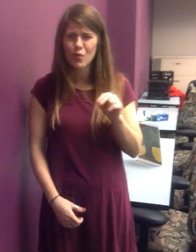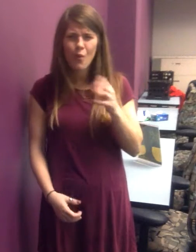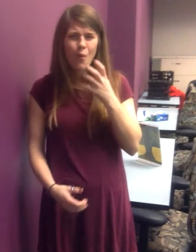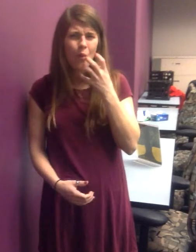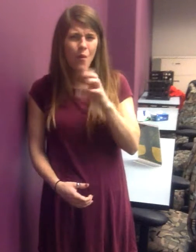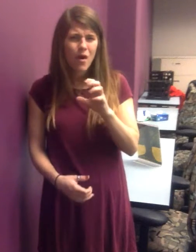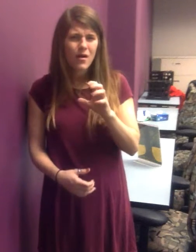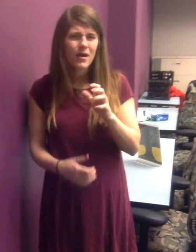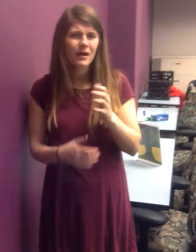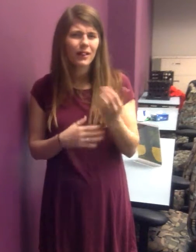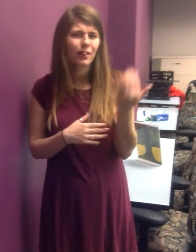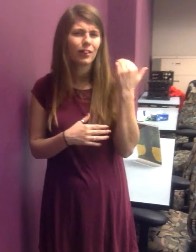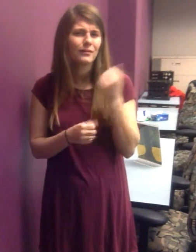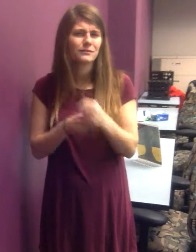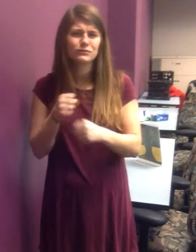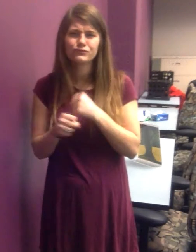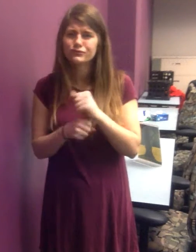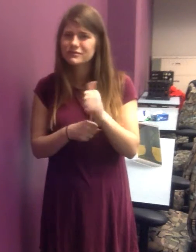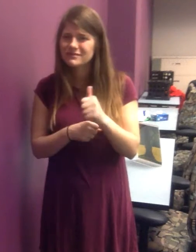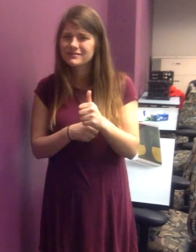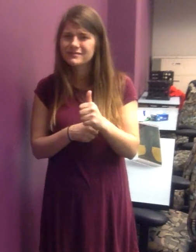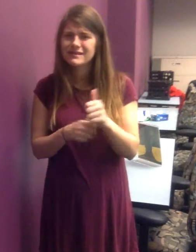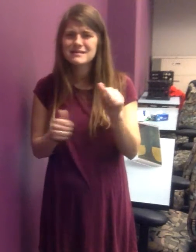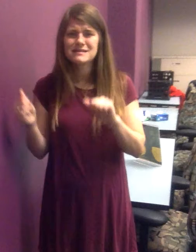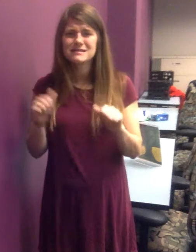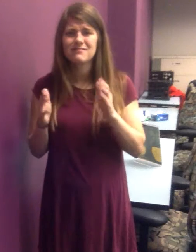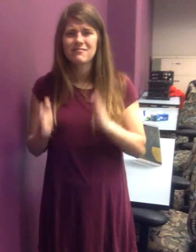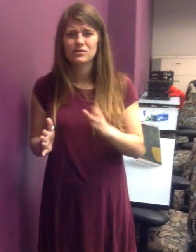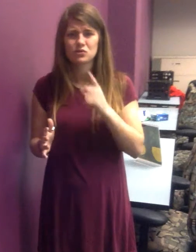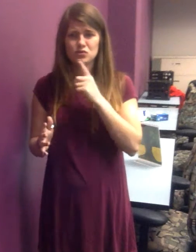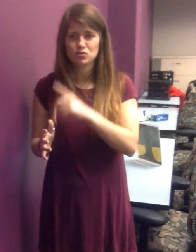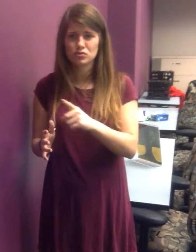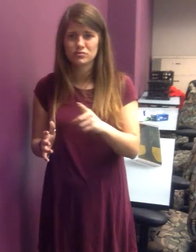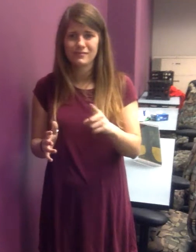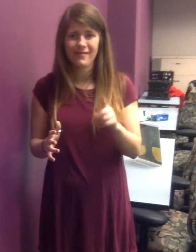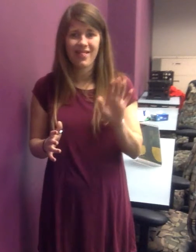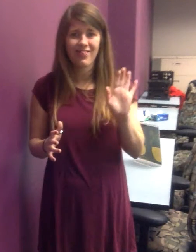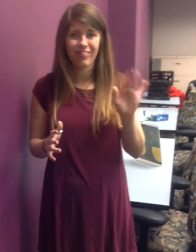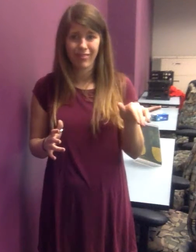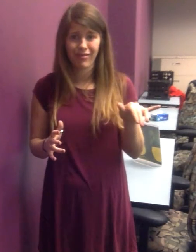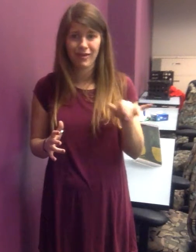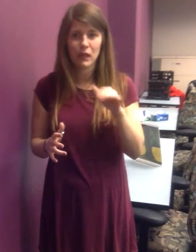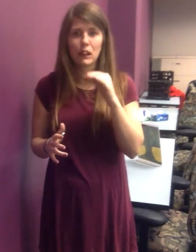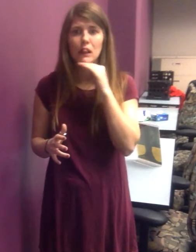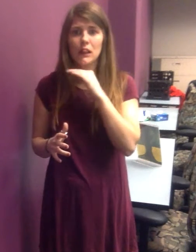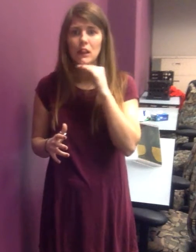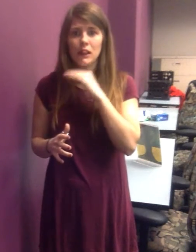Climate scientists would say that's playing games with the data. You can, if you want, very carefully select